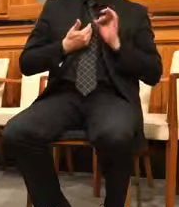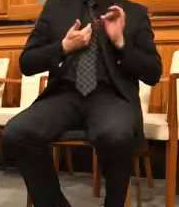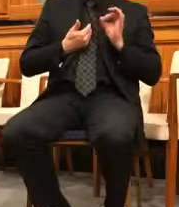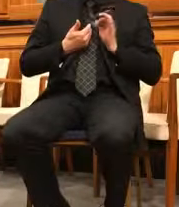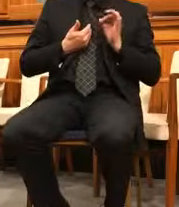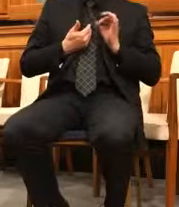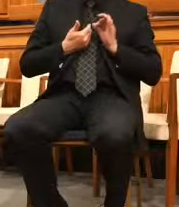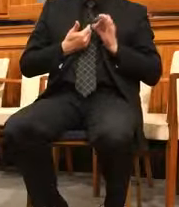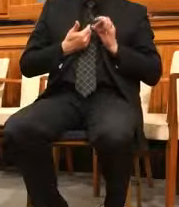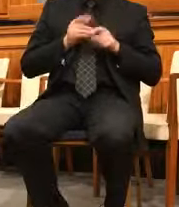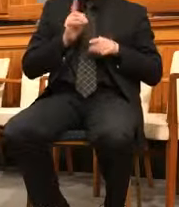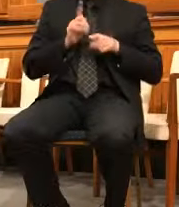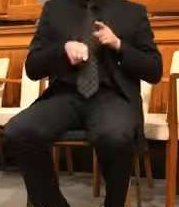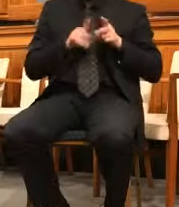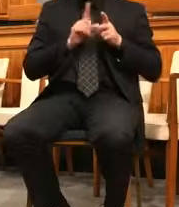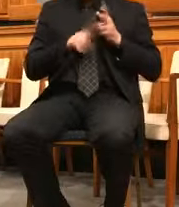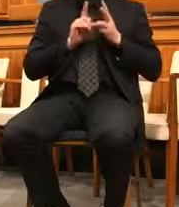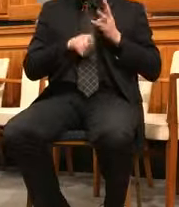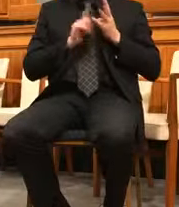eternally condemned.